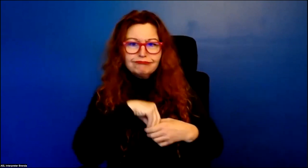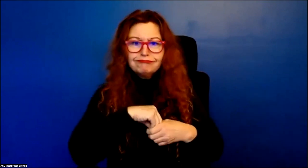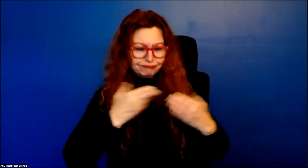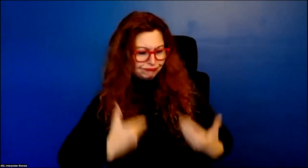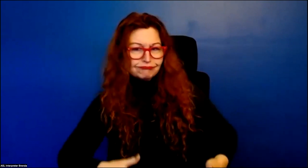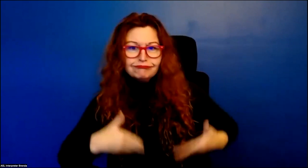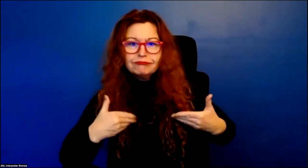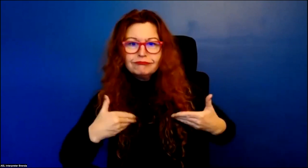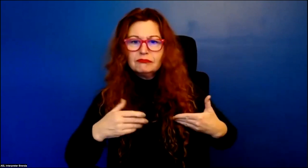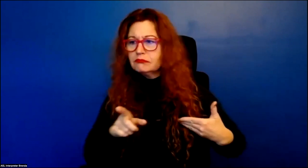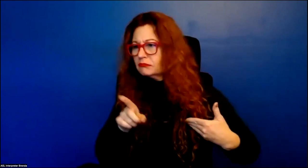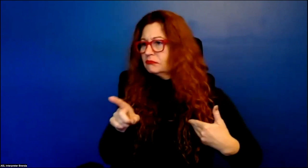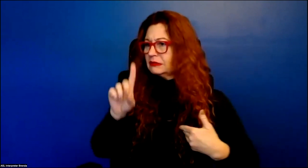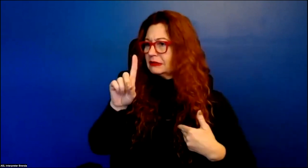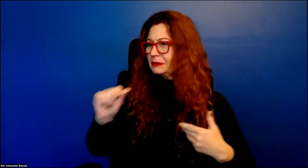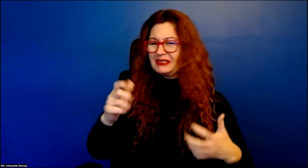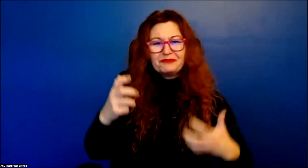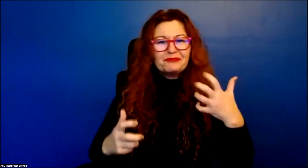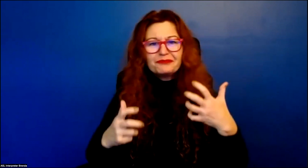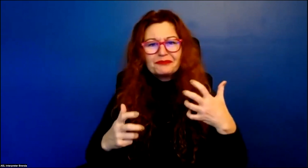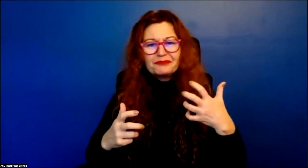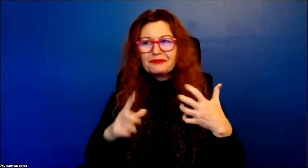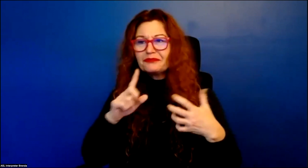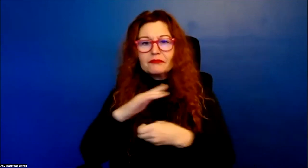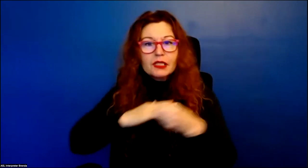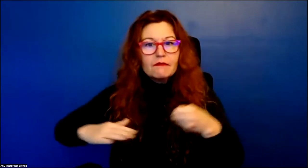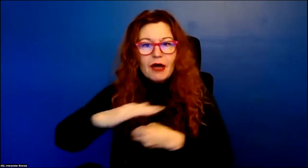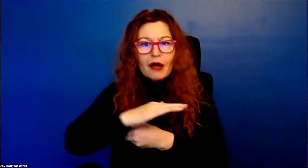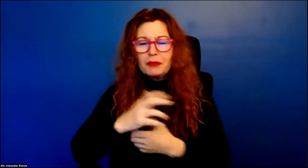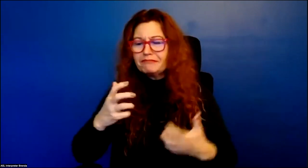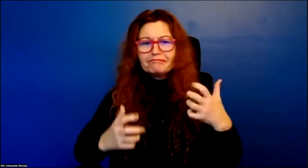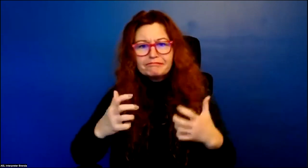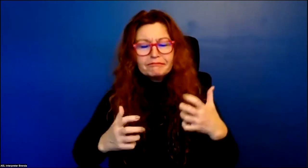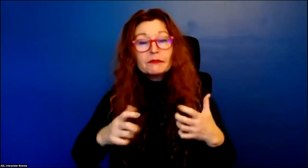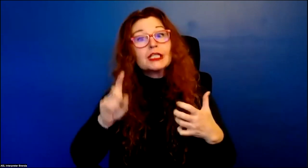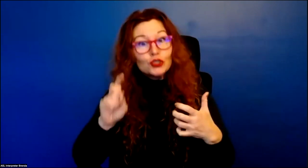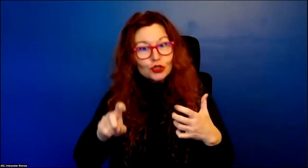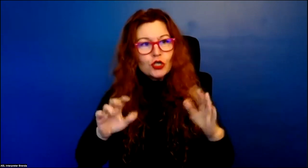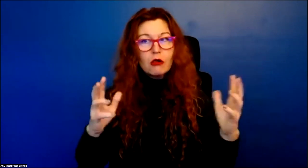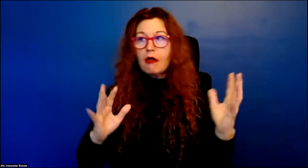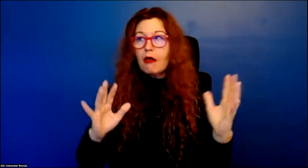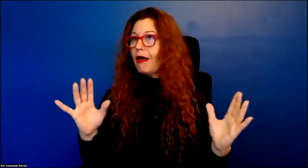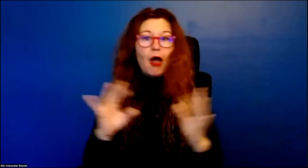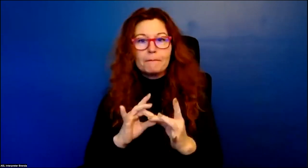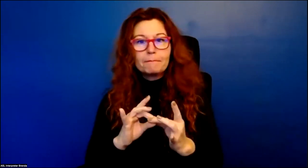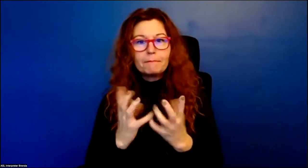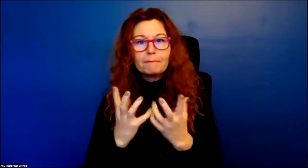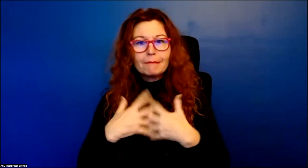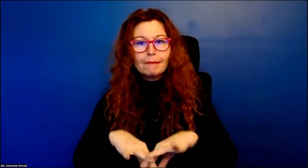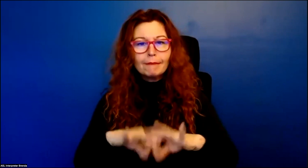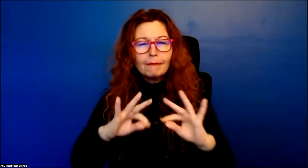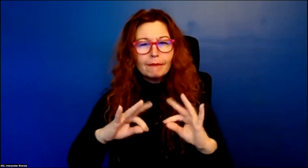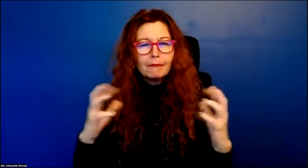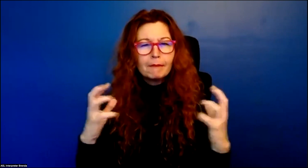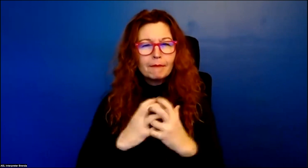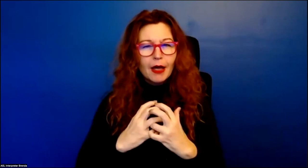assistive technology, is a tool to help bridge a person's traits and their respective environments. And that changes from place to place